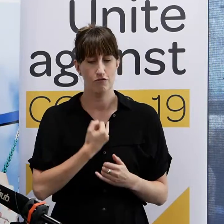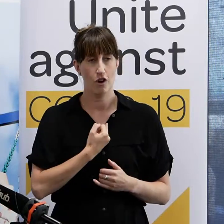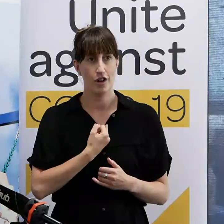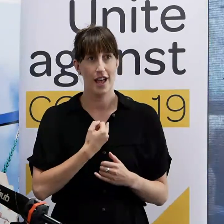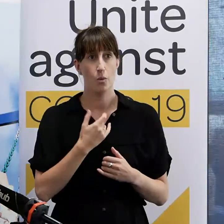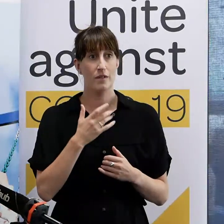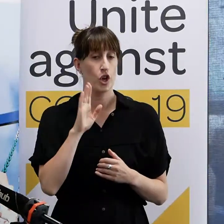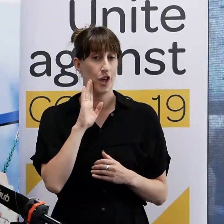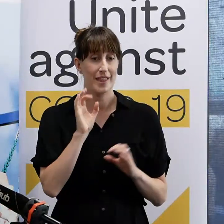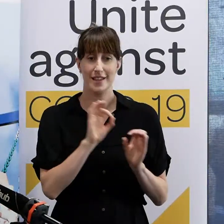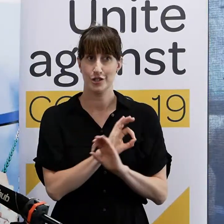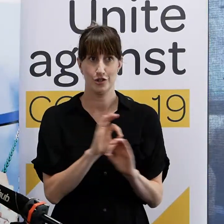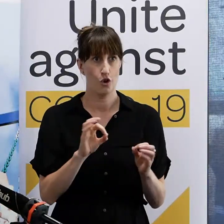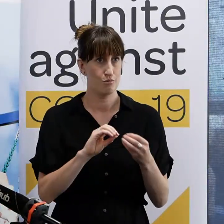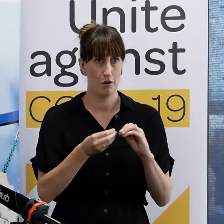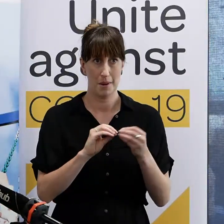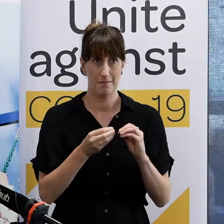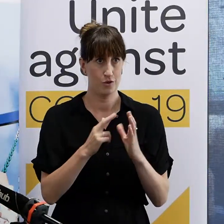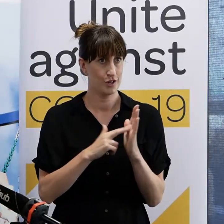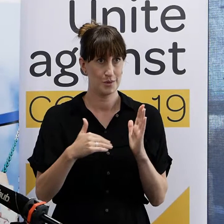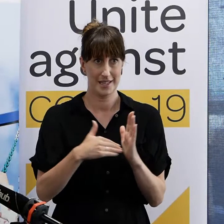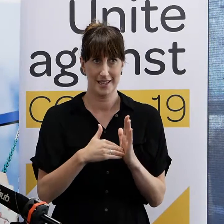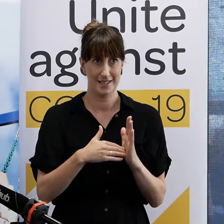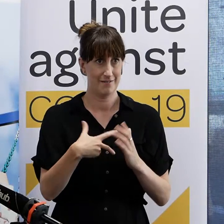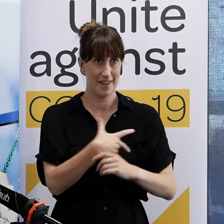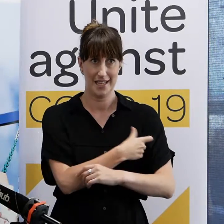date, all our